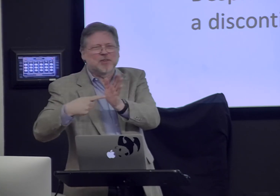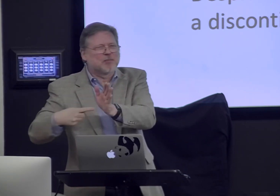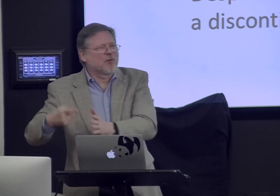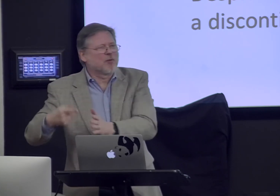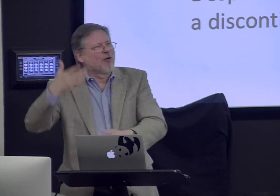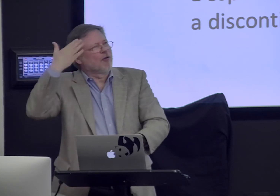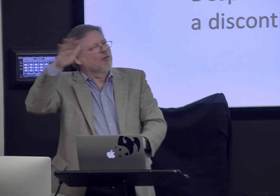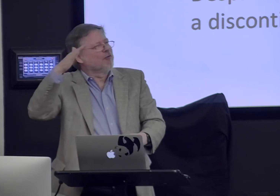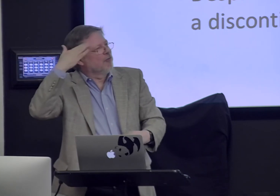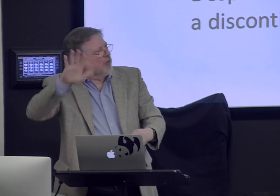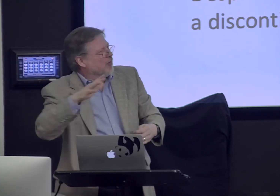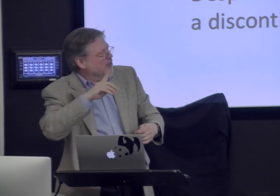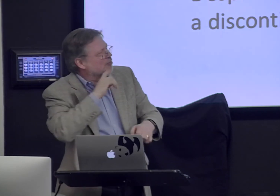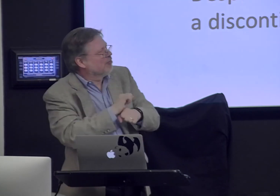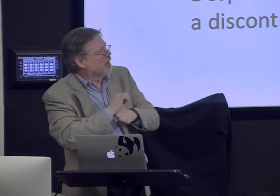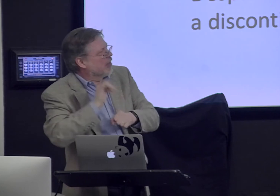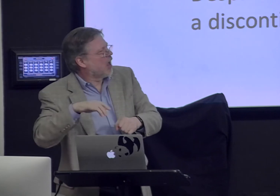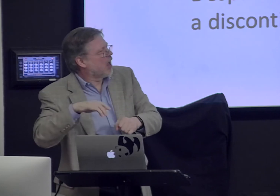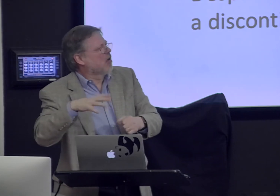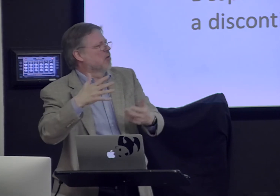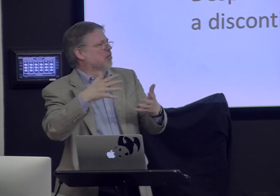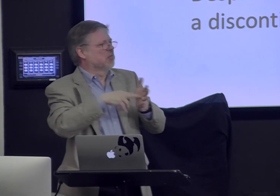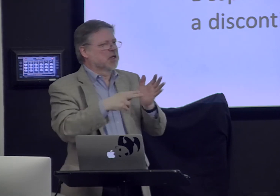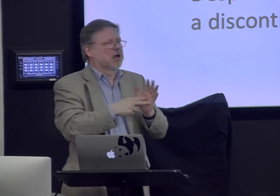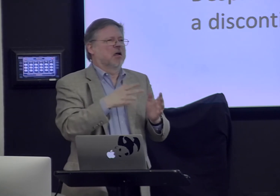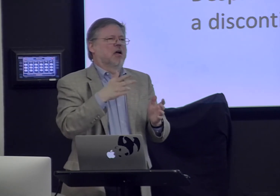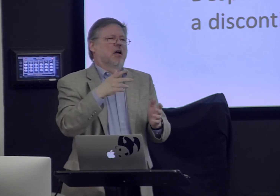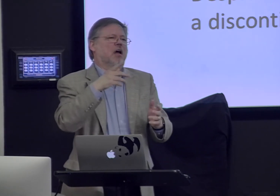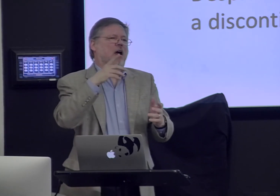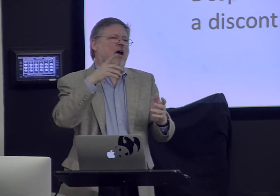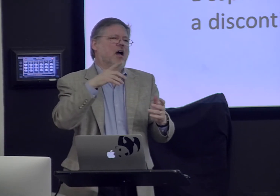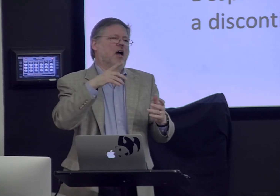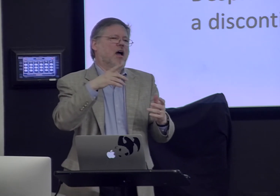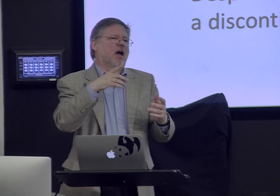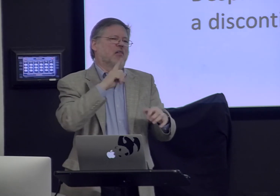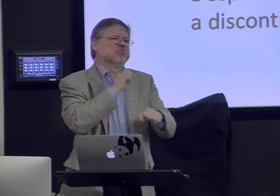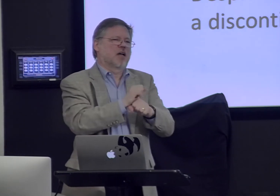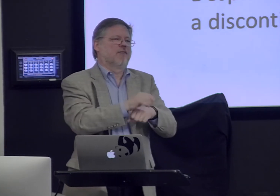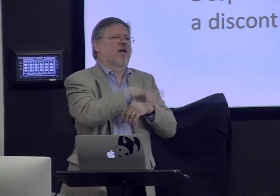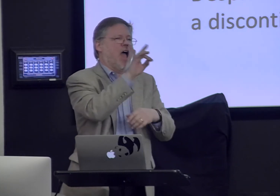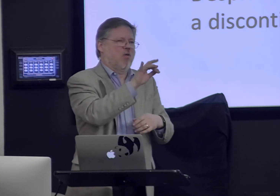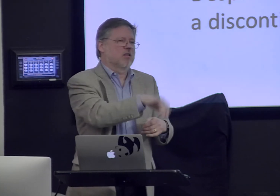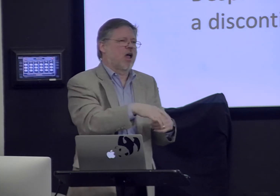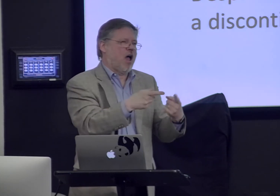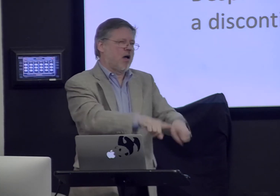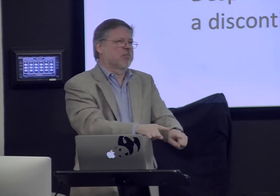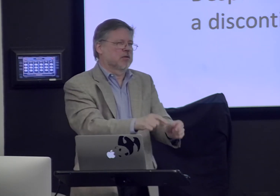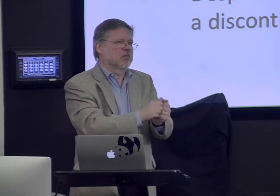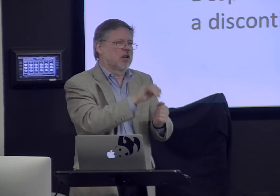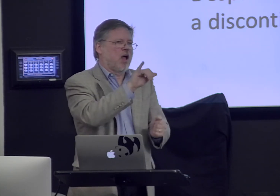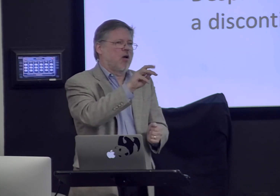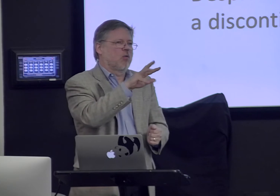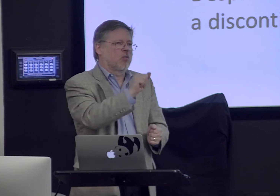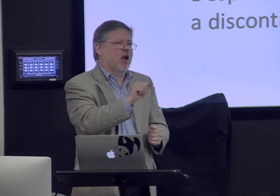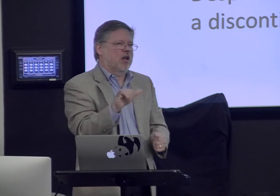not the same ones that older people had used, and they wouldn't remember those older forms, even though they may have actually seen